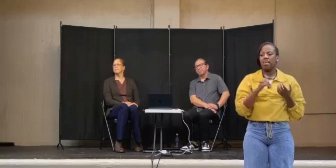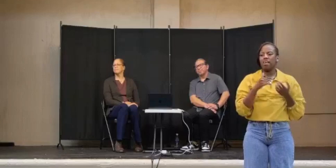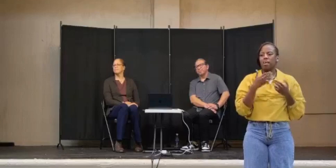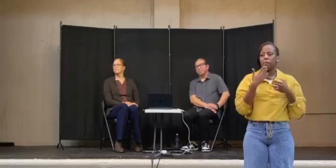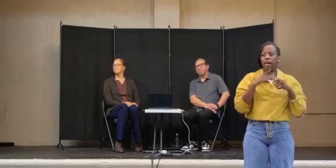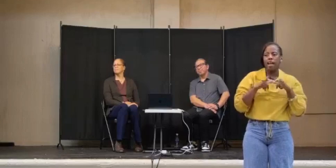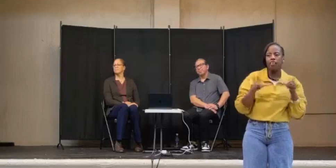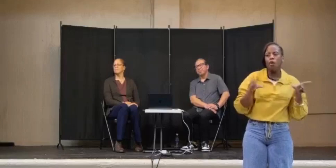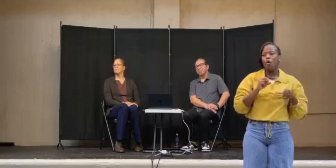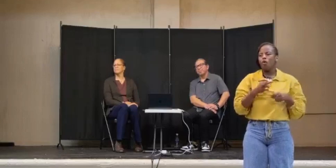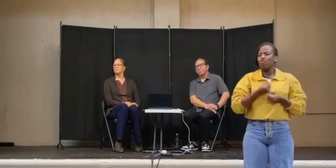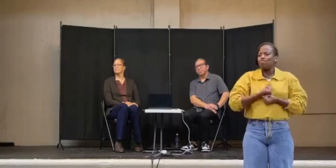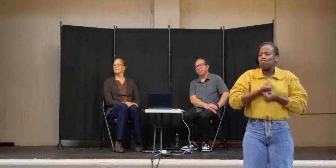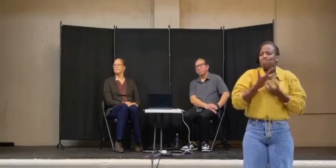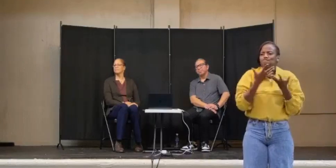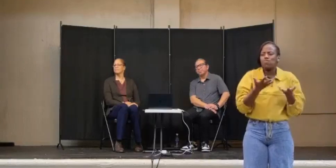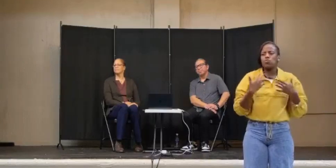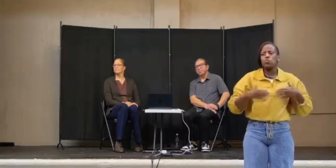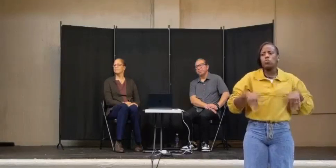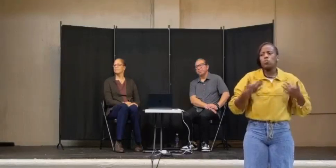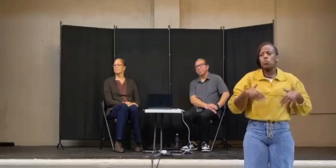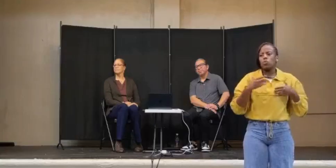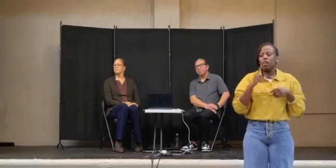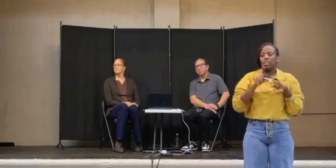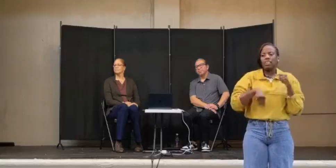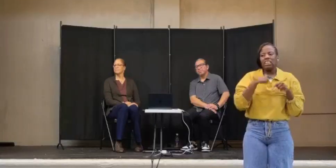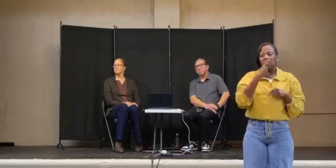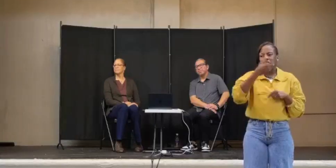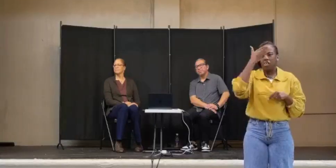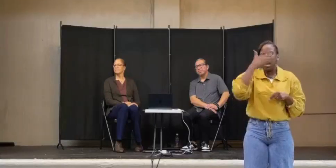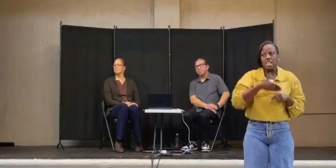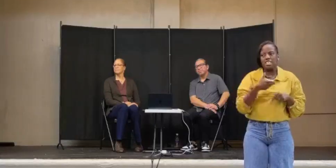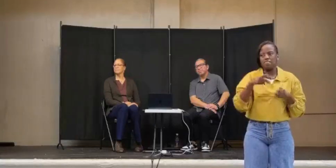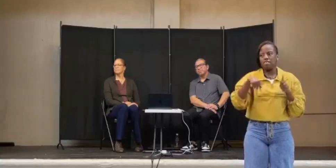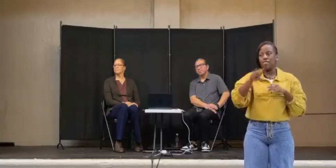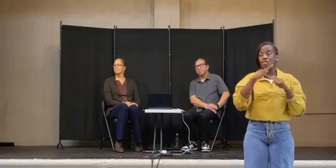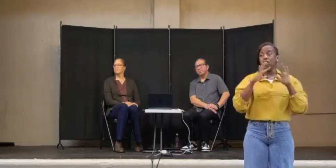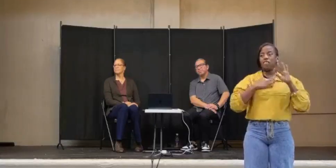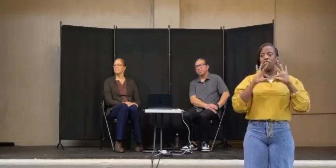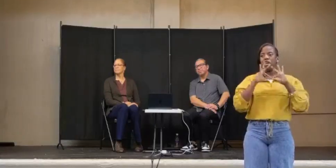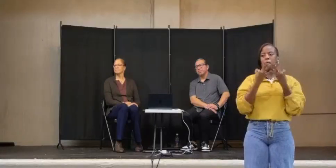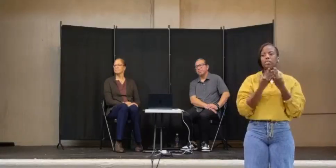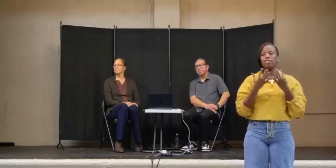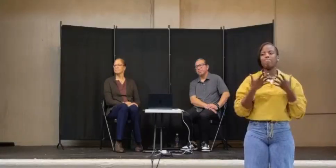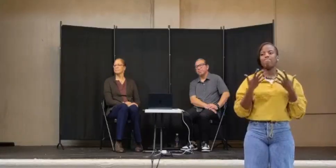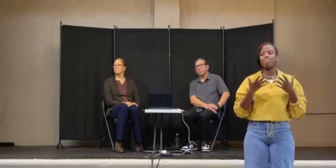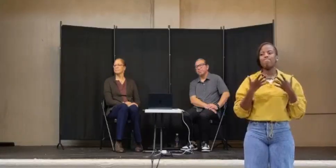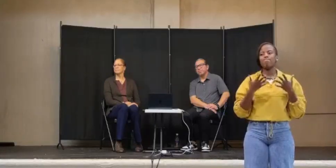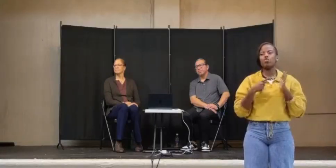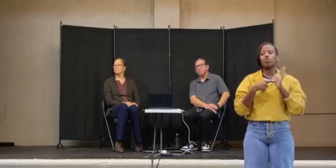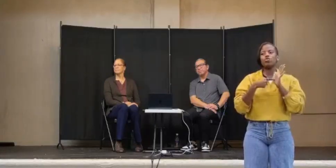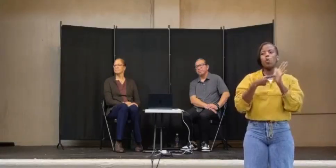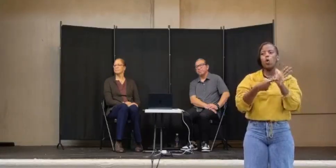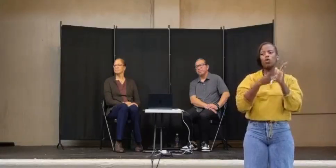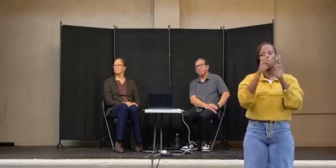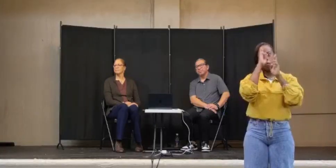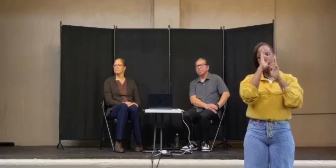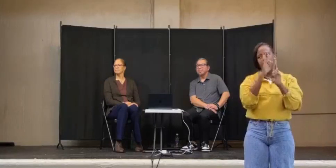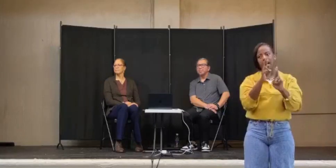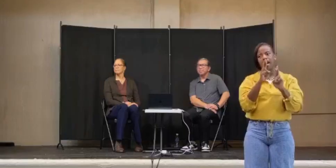isolated and lonely. That's something that, I felt like I just couldn't express that in front of people, in front of my